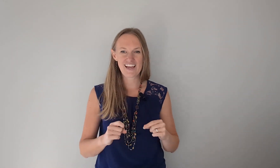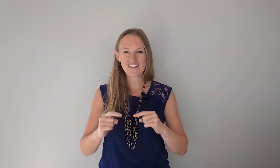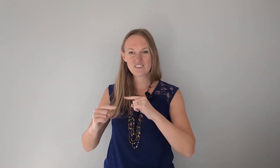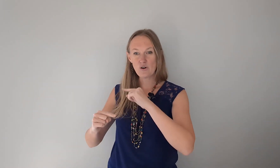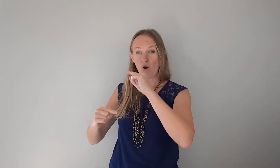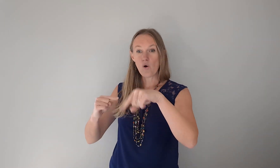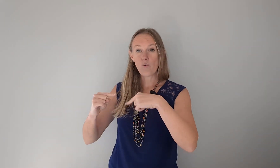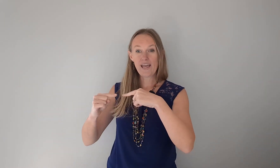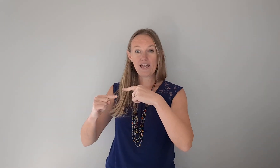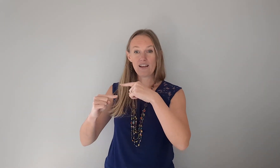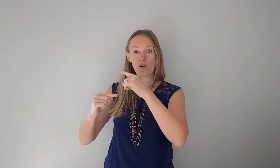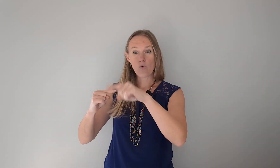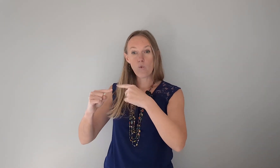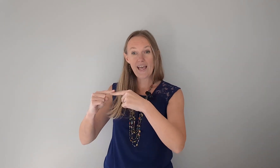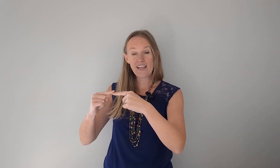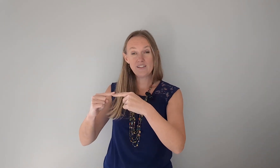Okay, so when